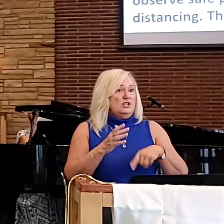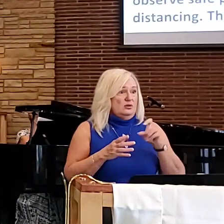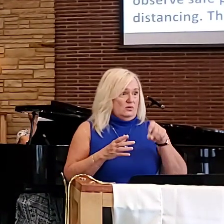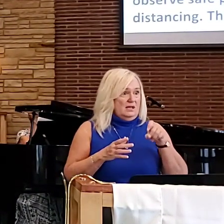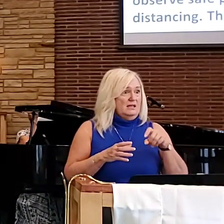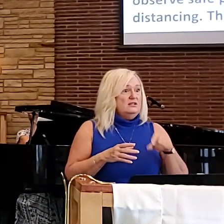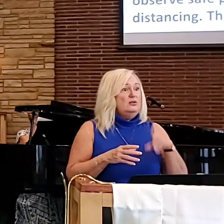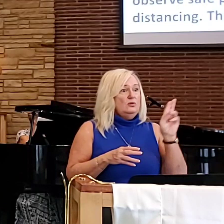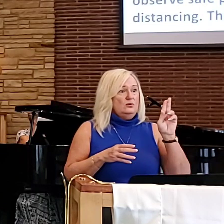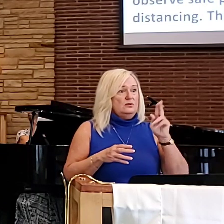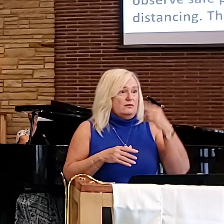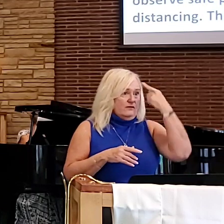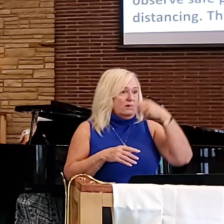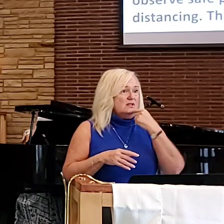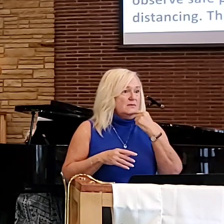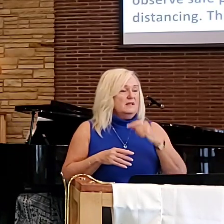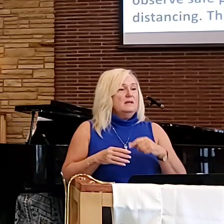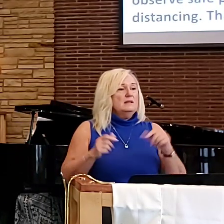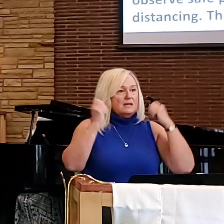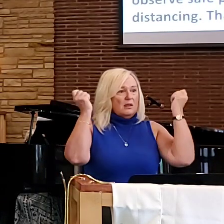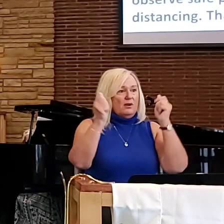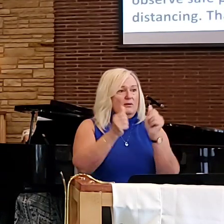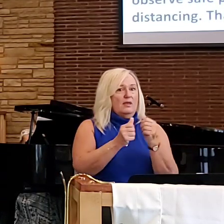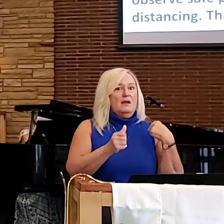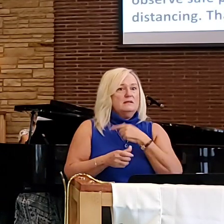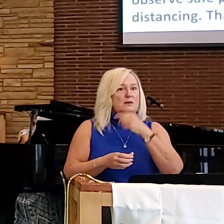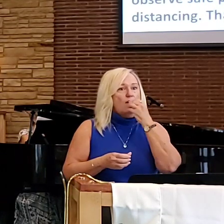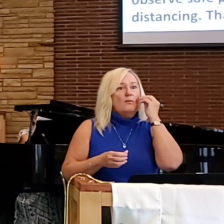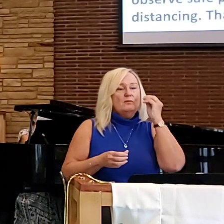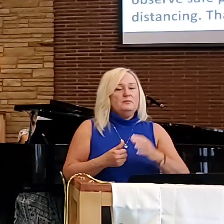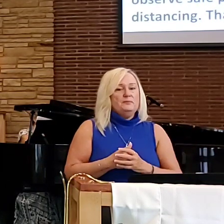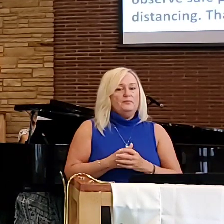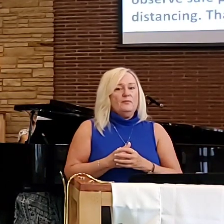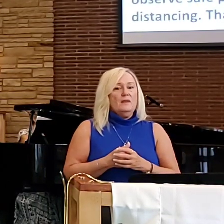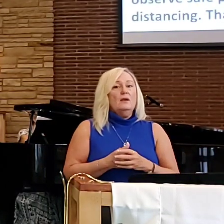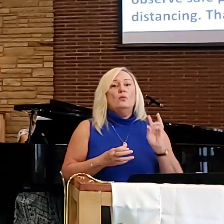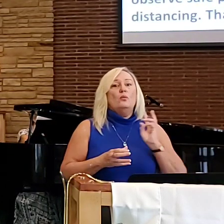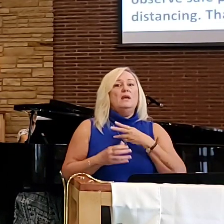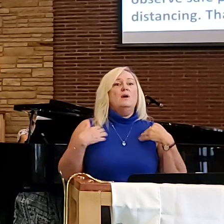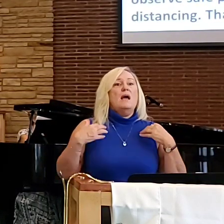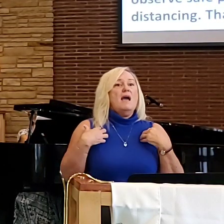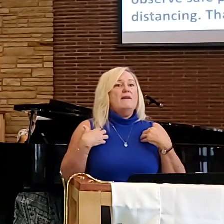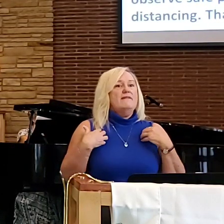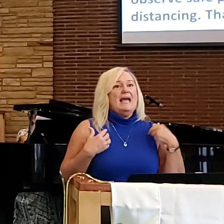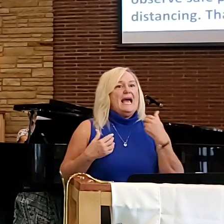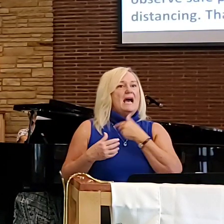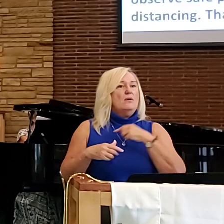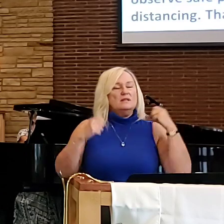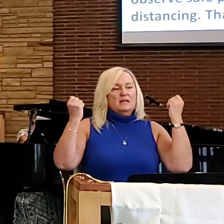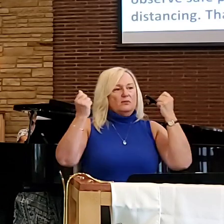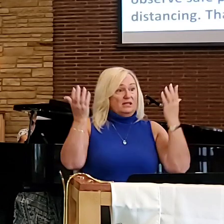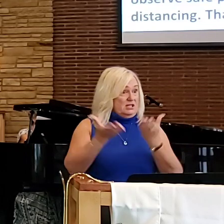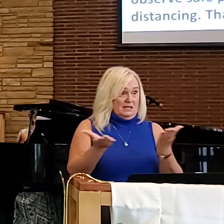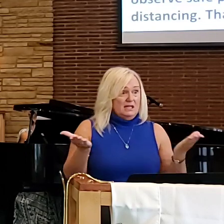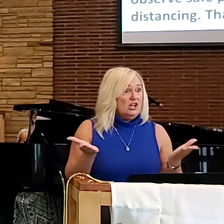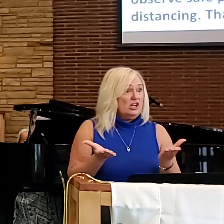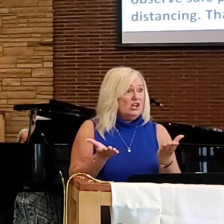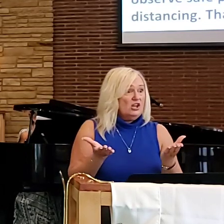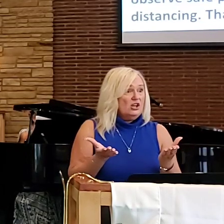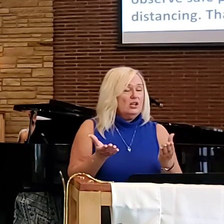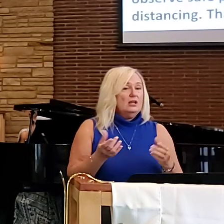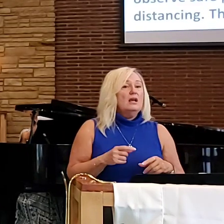You choose and celebrate with us at home. We will have our celebration here.